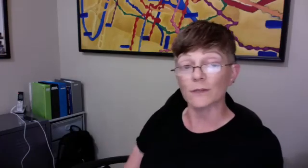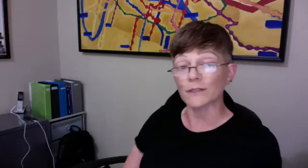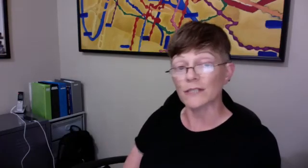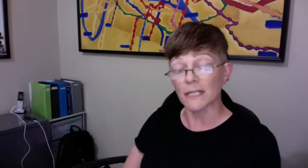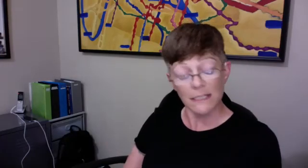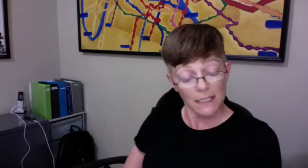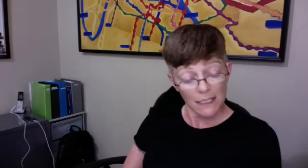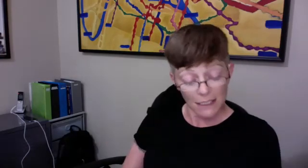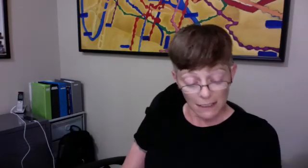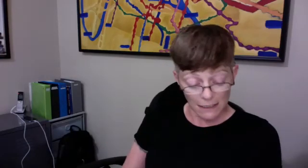said.